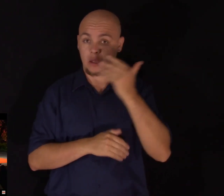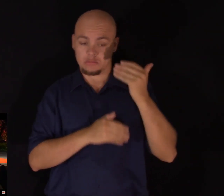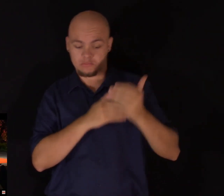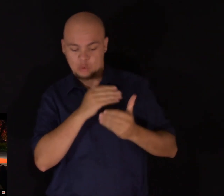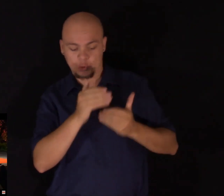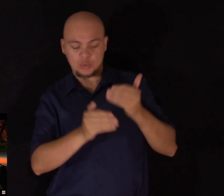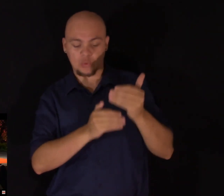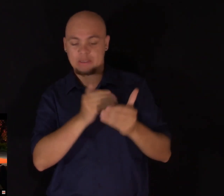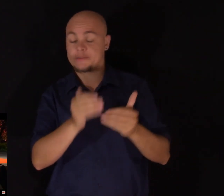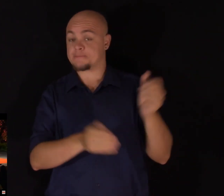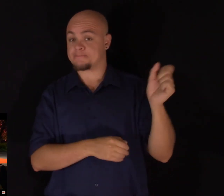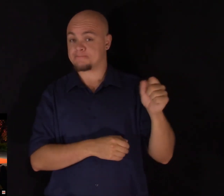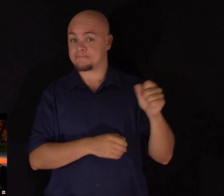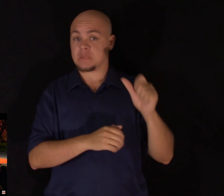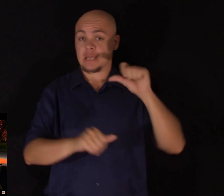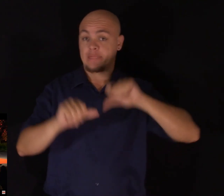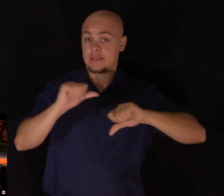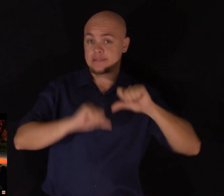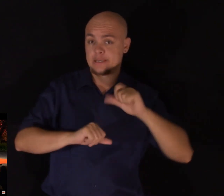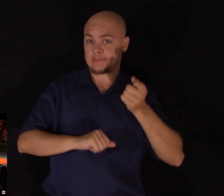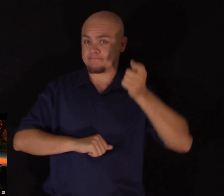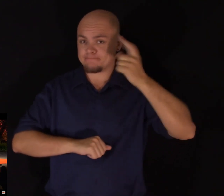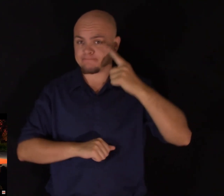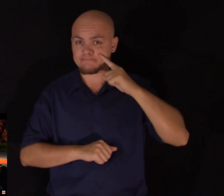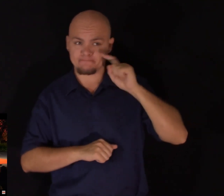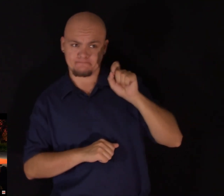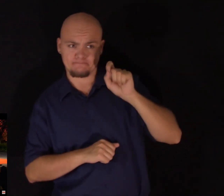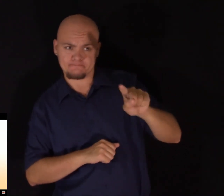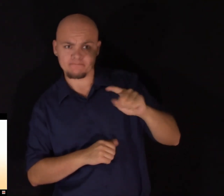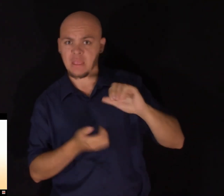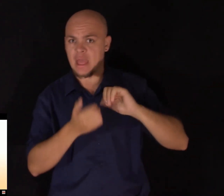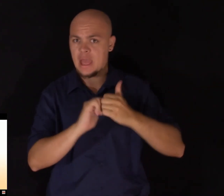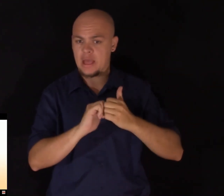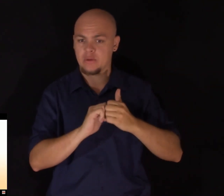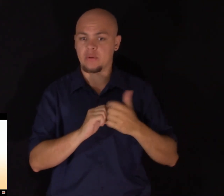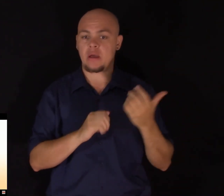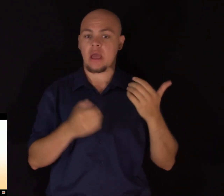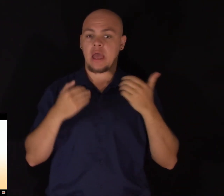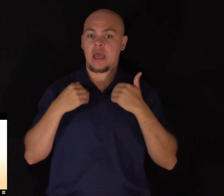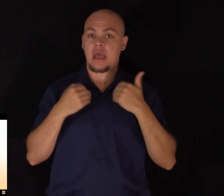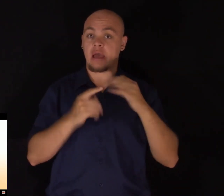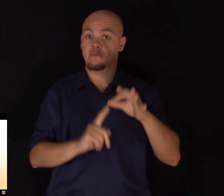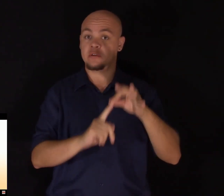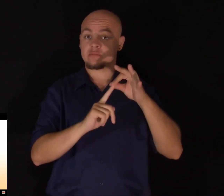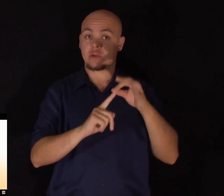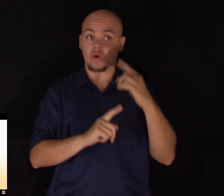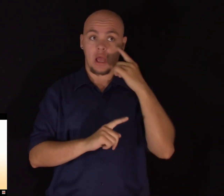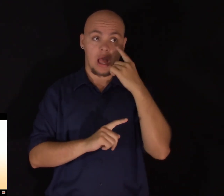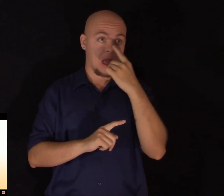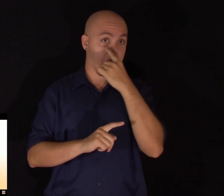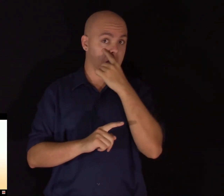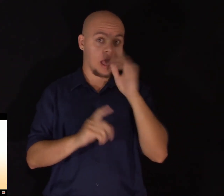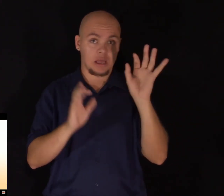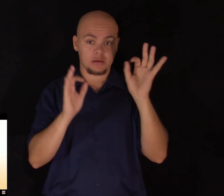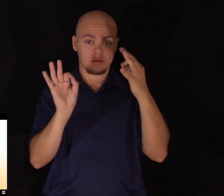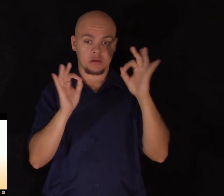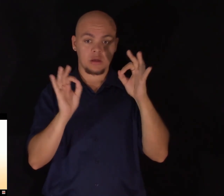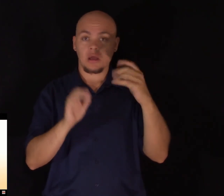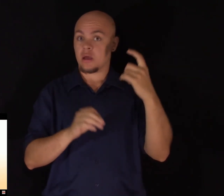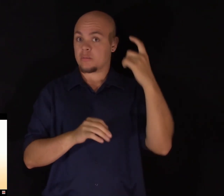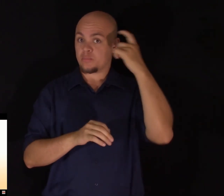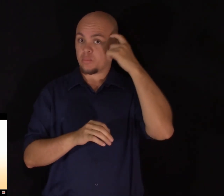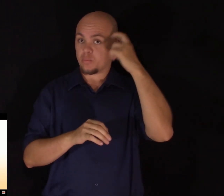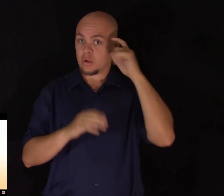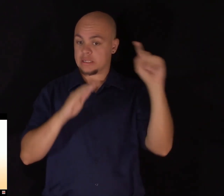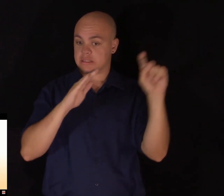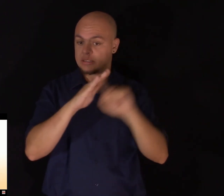on, the science of it. We know, for example, that we now have specialized eye trackers, infrared brain scans,